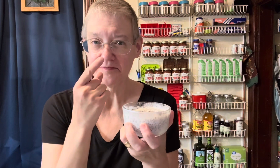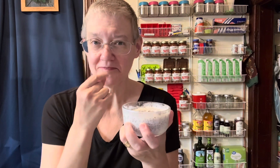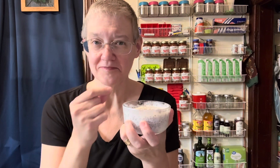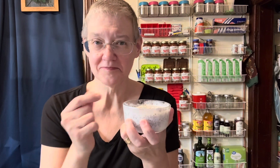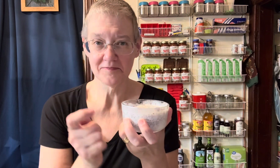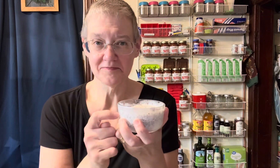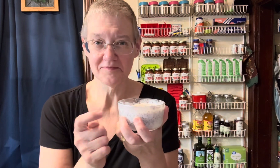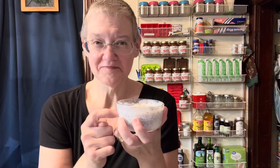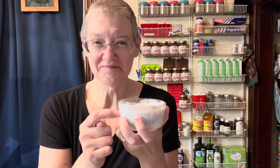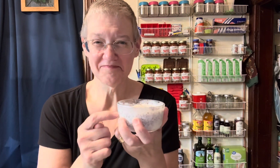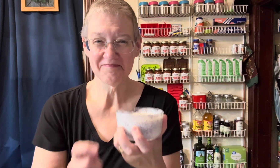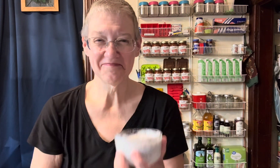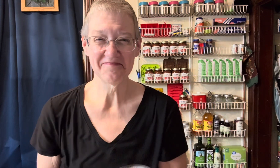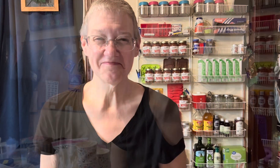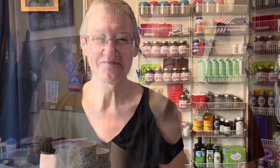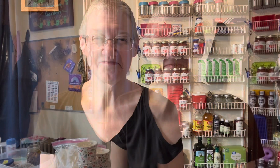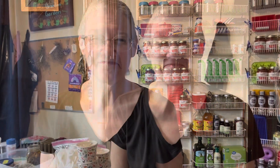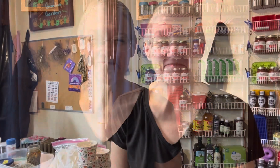of strawberries.